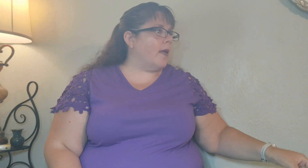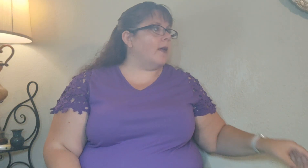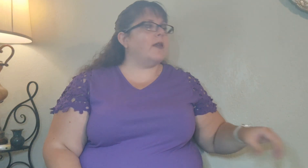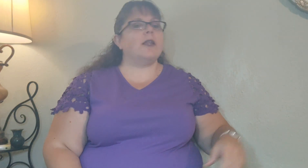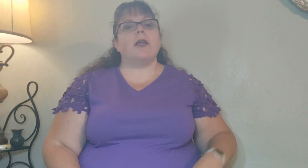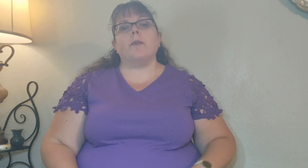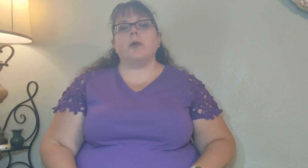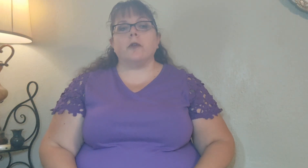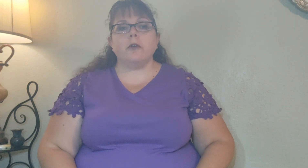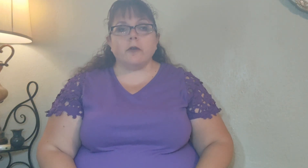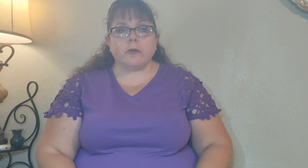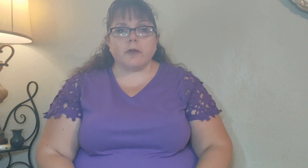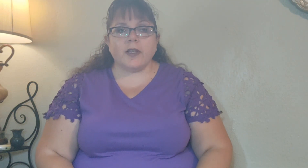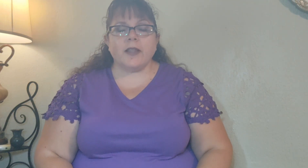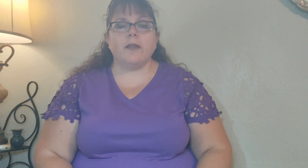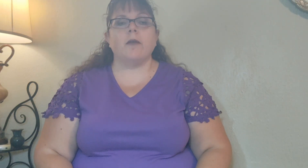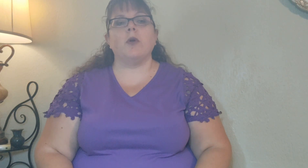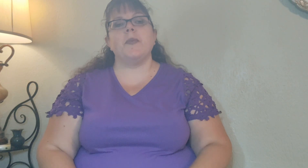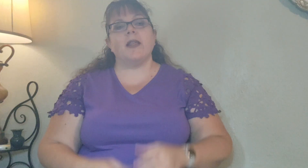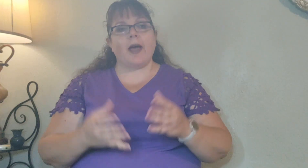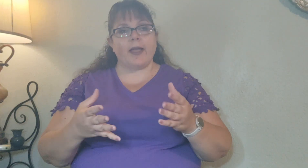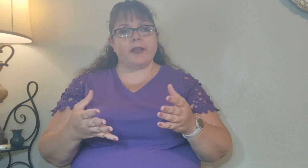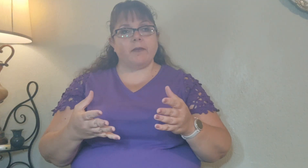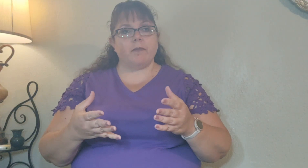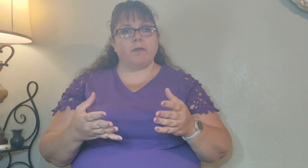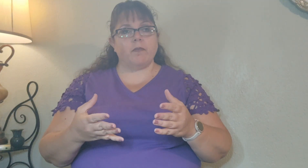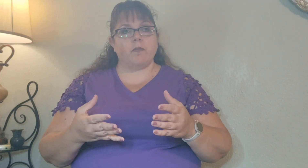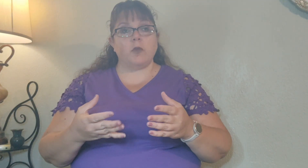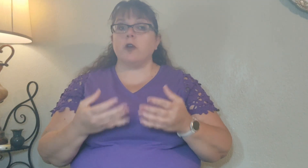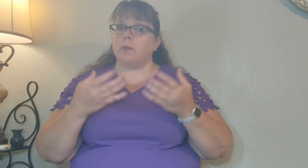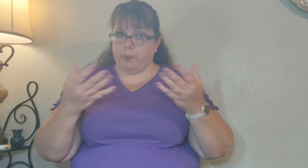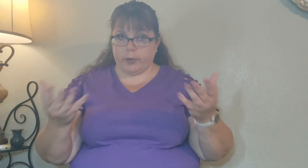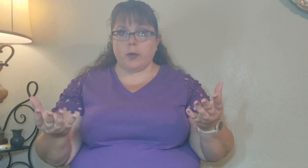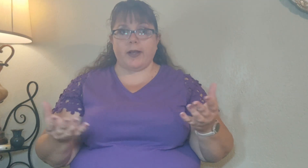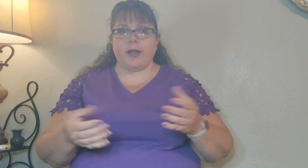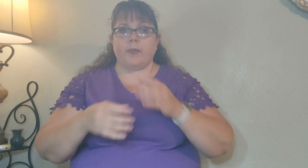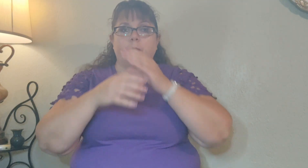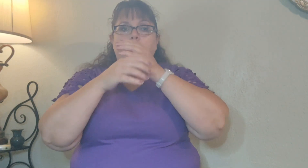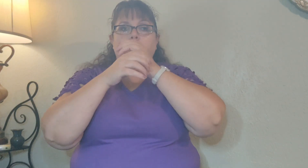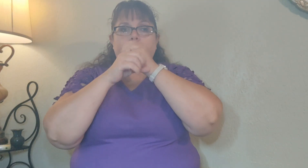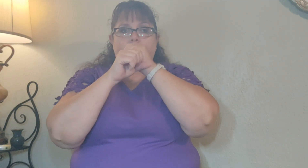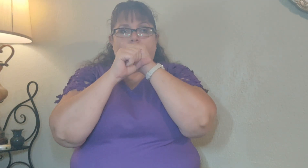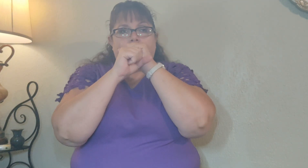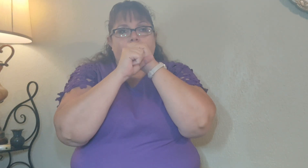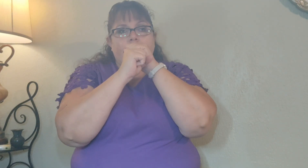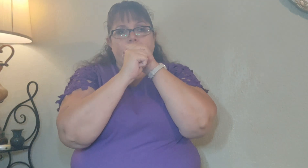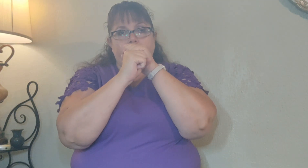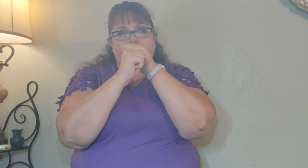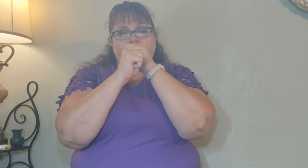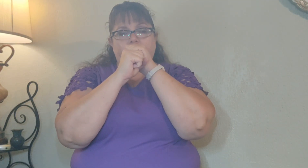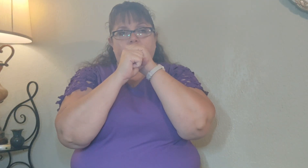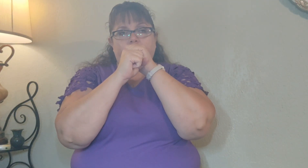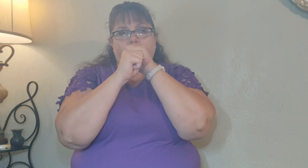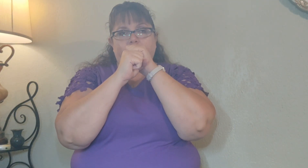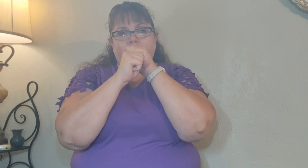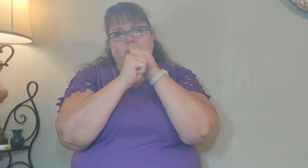And then a balloon would be like you're blowing up a balloon, because